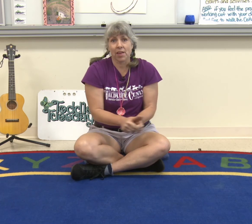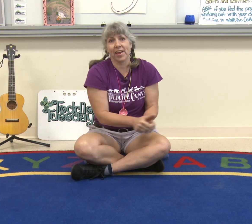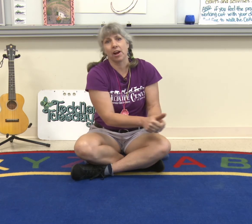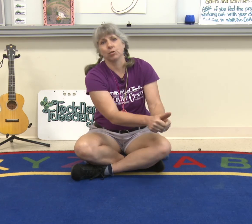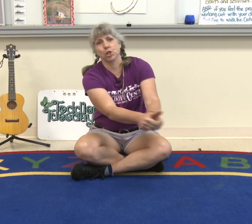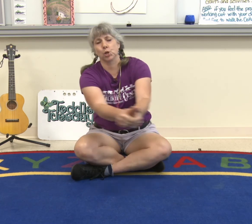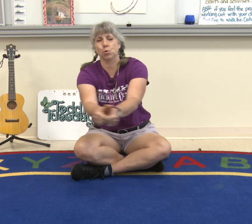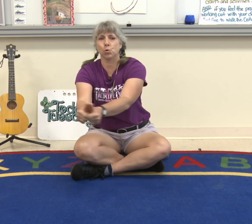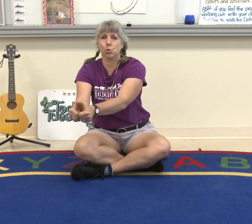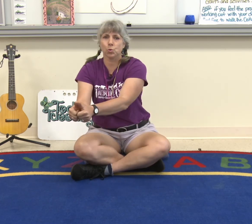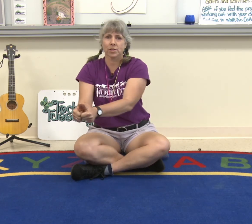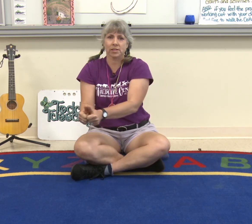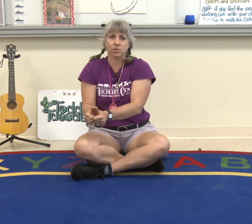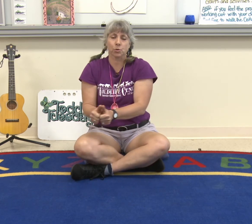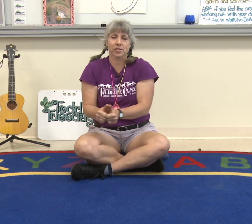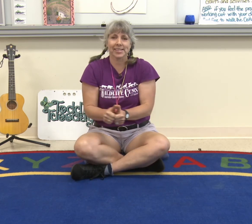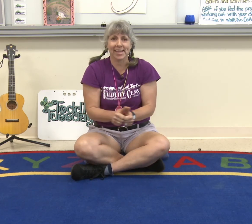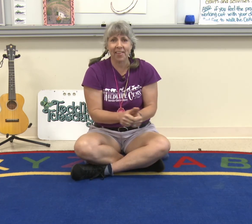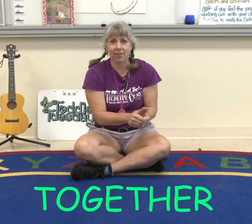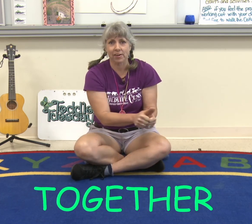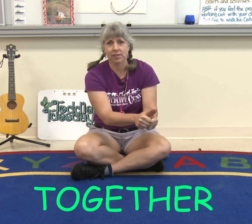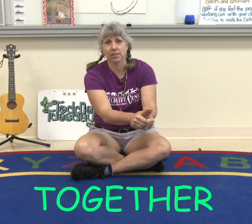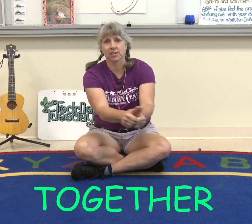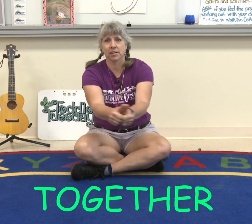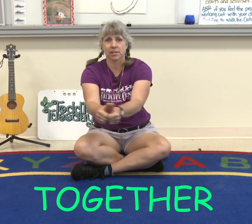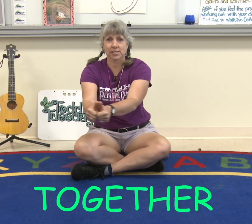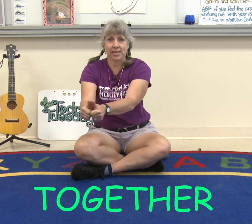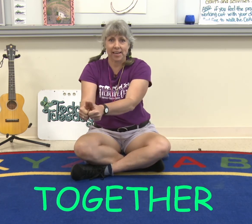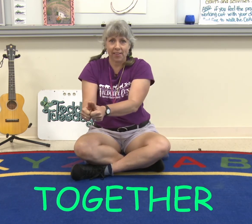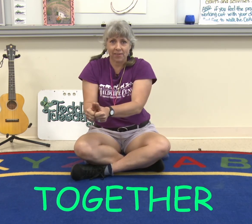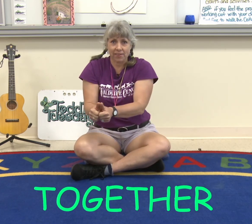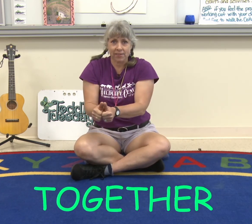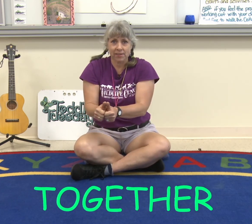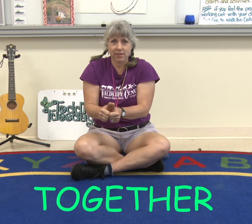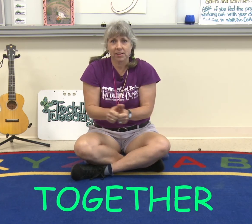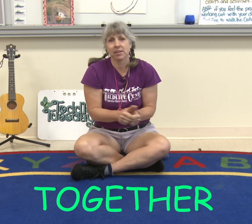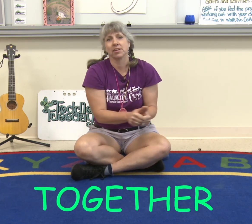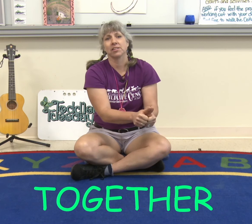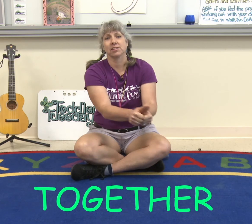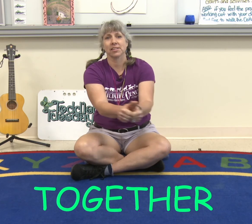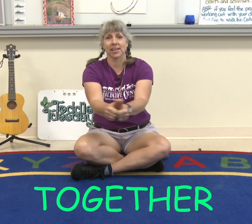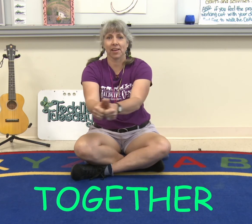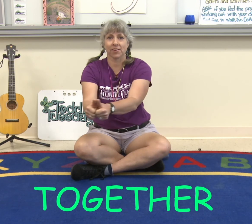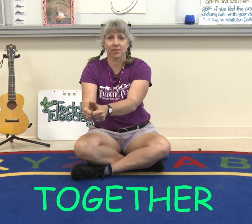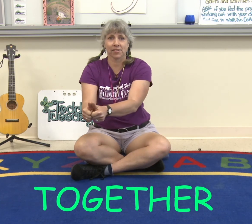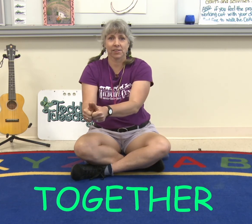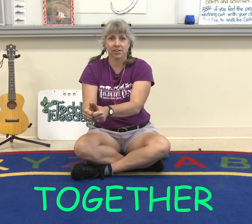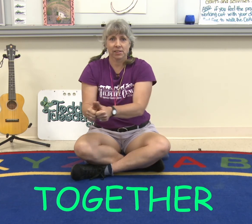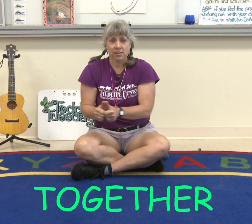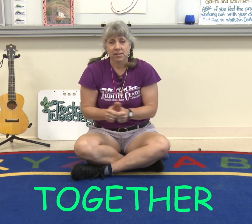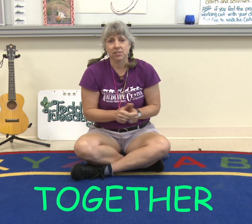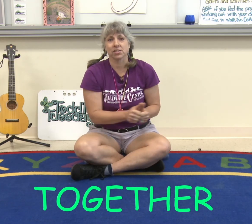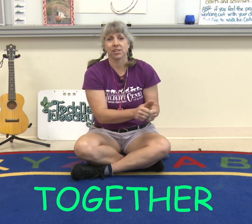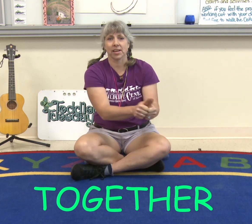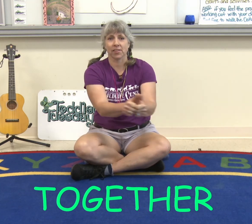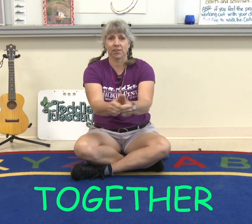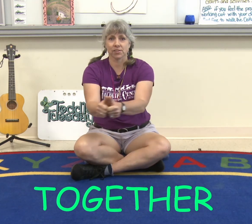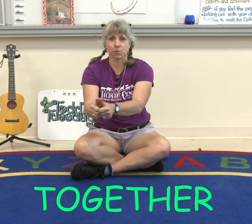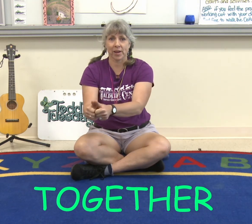air. That's the word together. Together, together, together. So we have